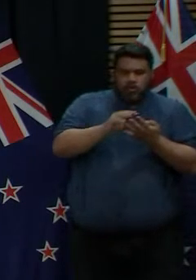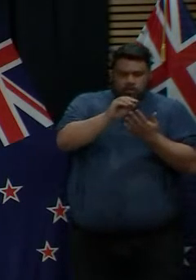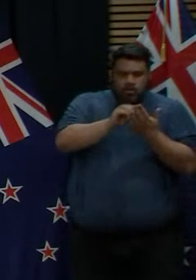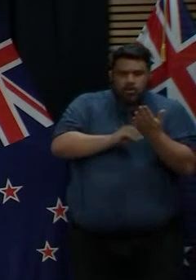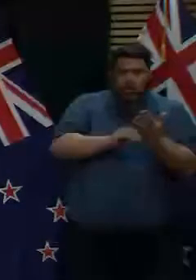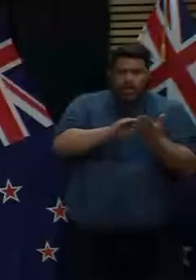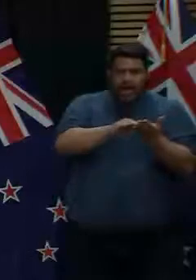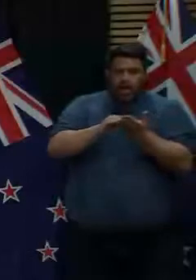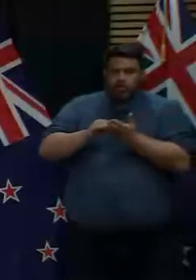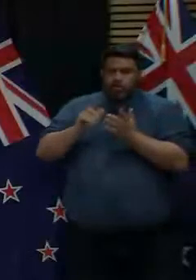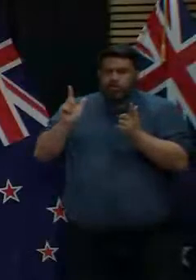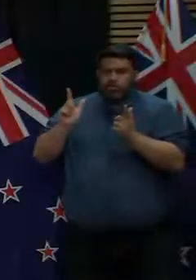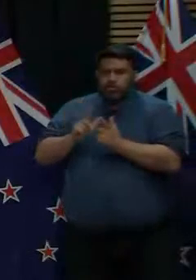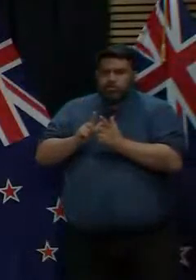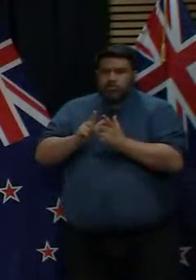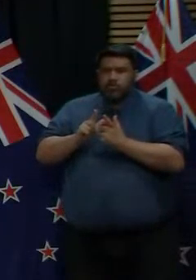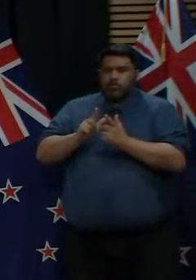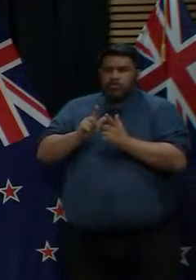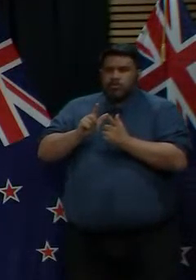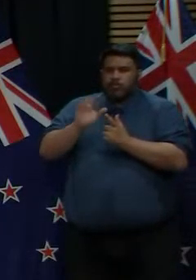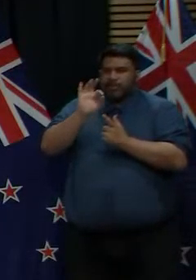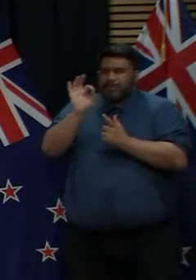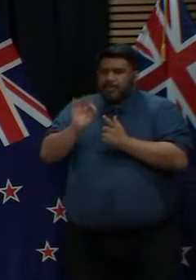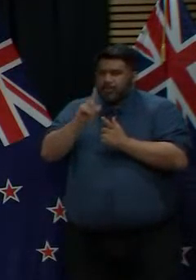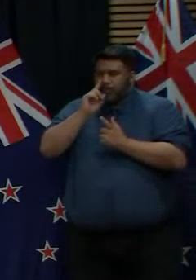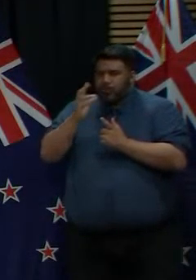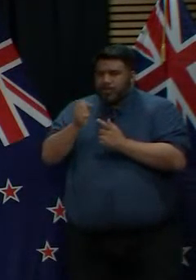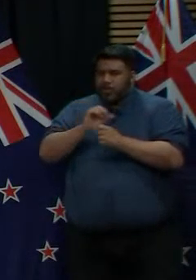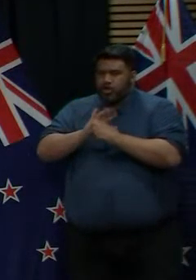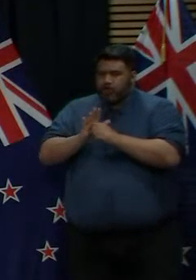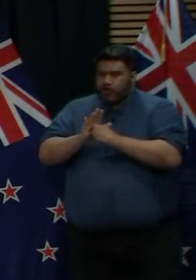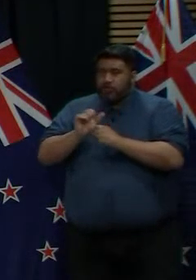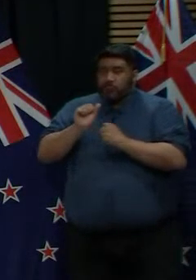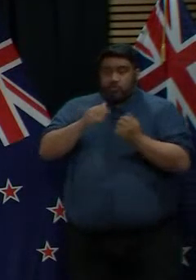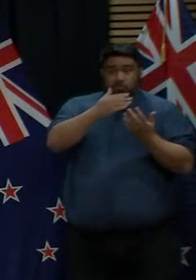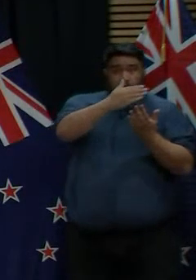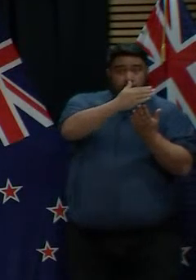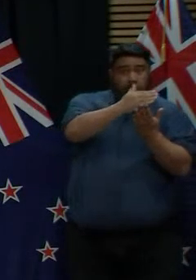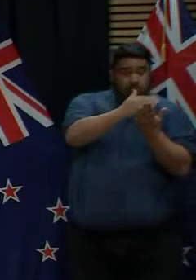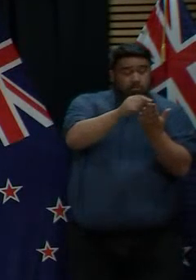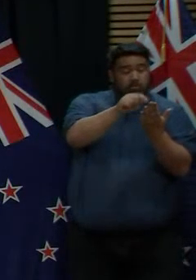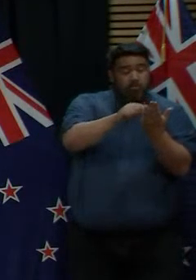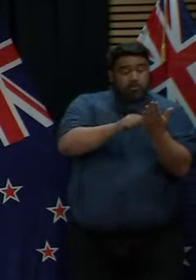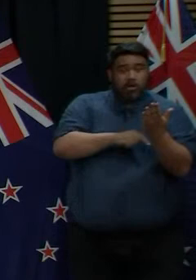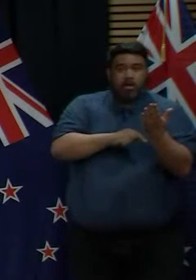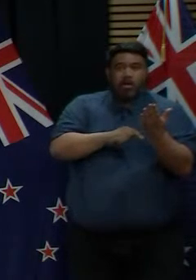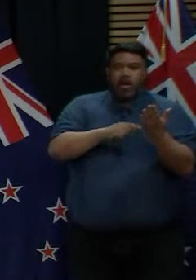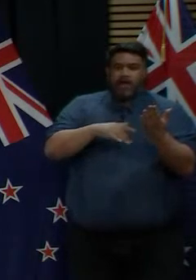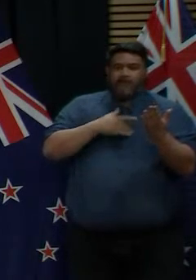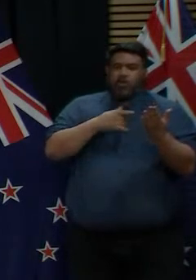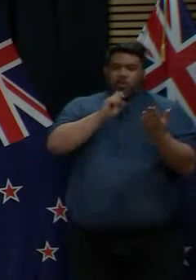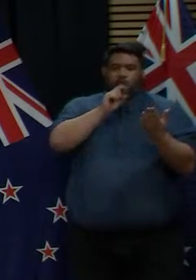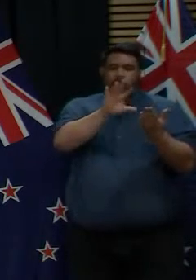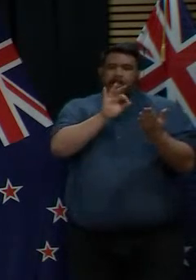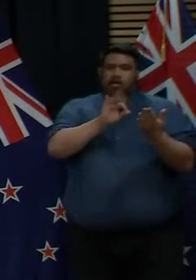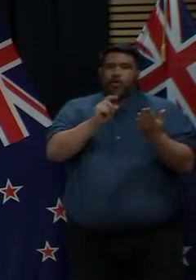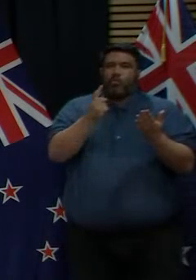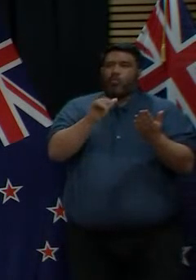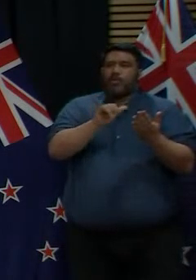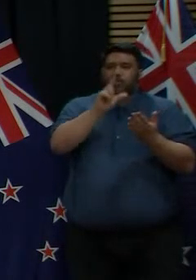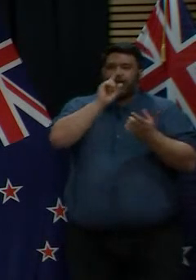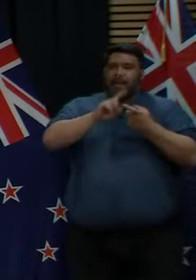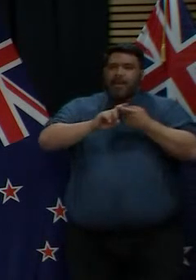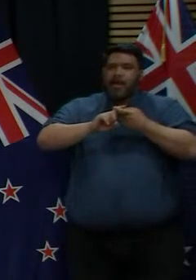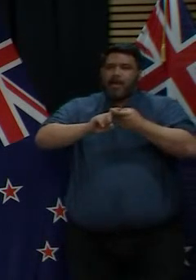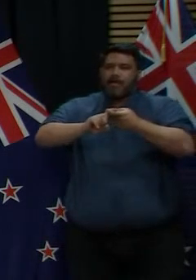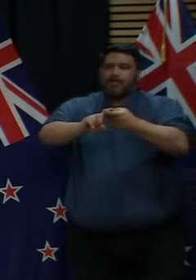have. So without landing on anything specific, I would put them in the category of being sustainable, and that's what we'll be looking to. In the